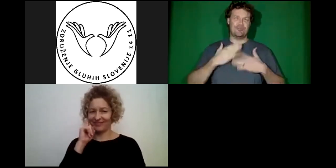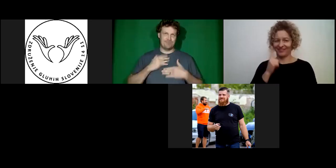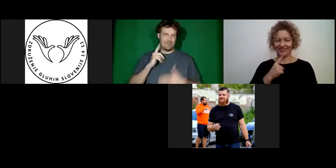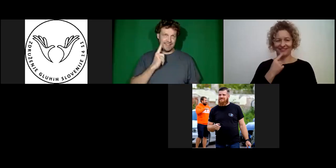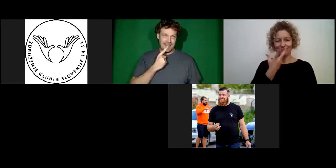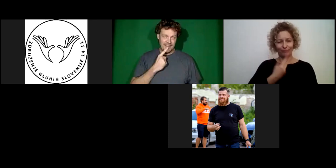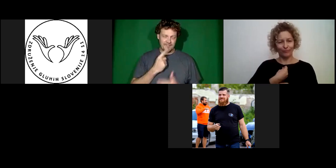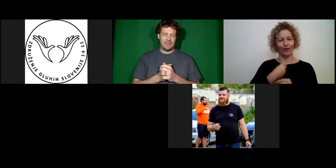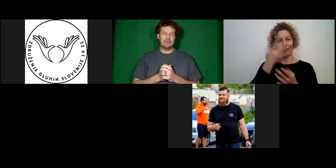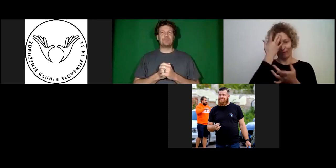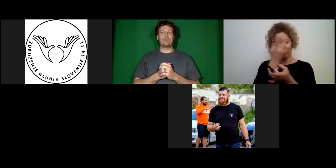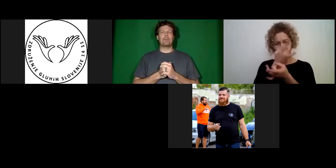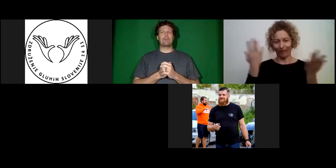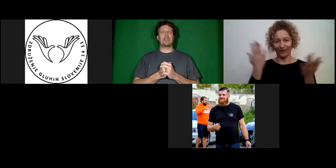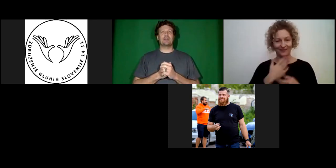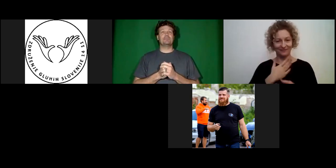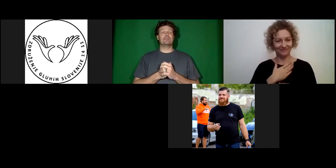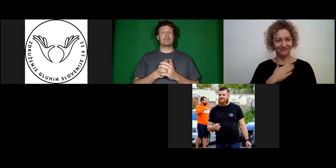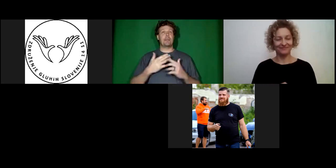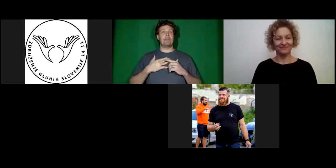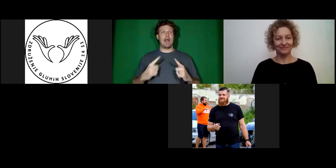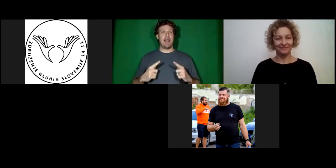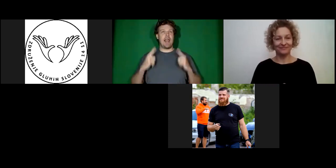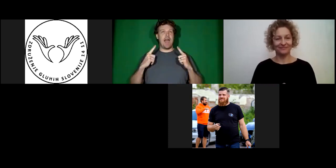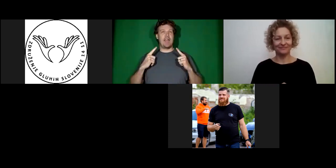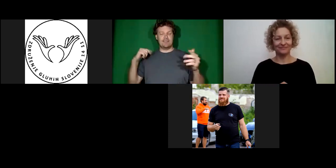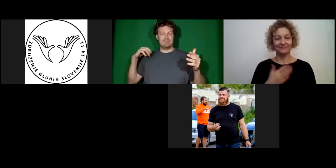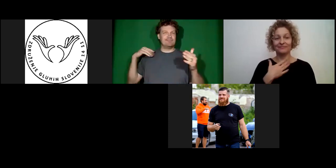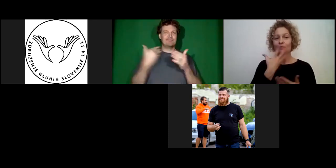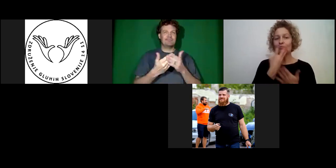Been deaf all my life, culturally deaf.